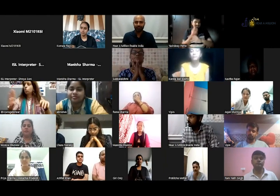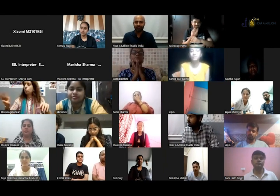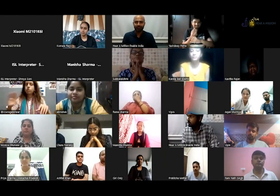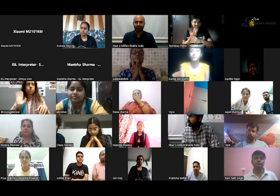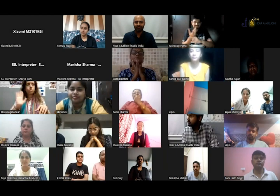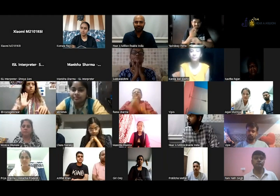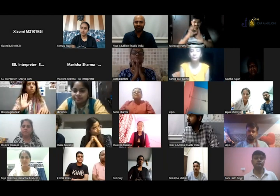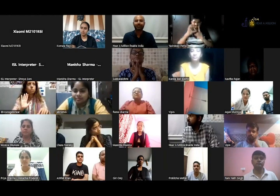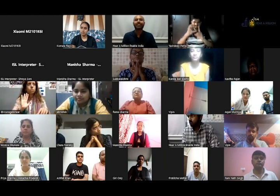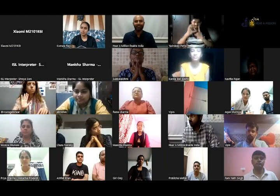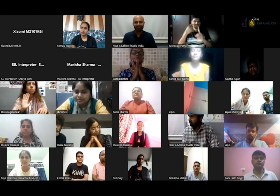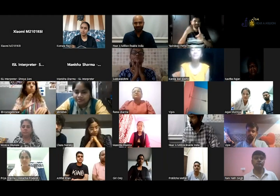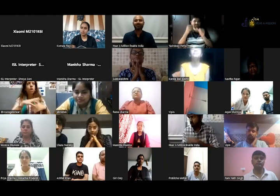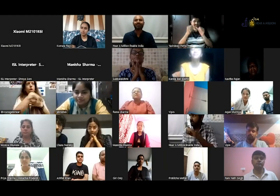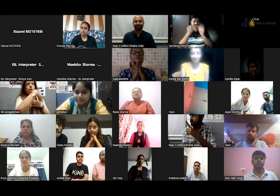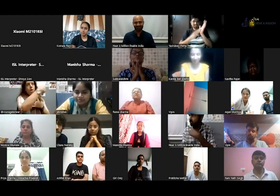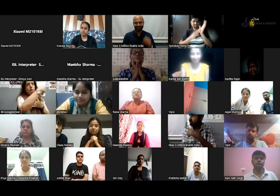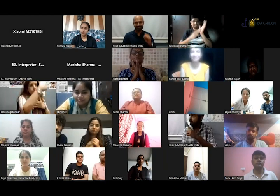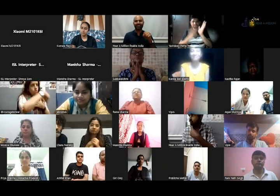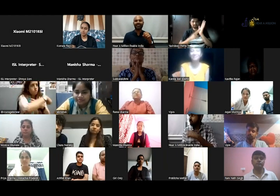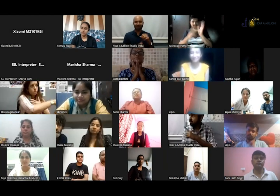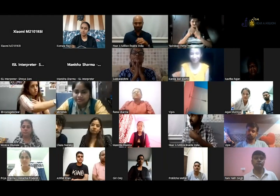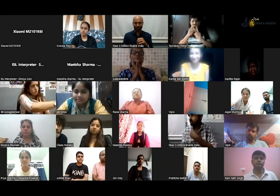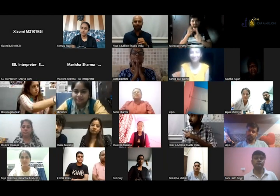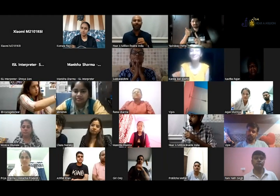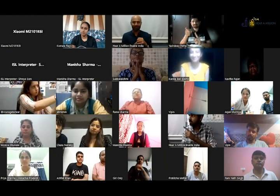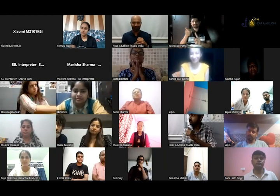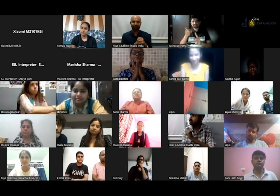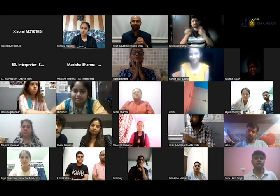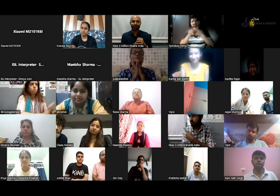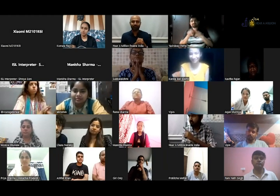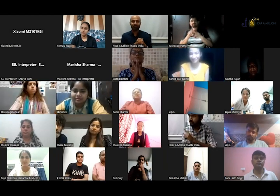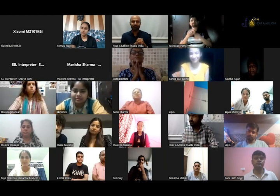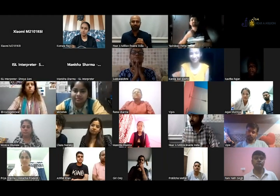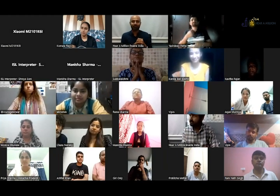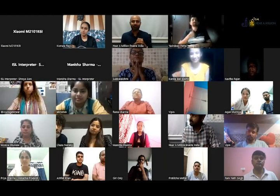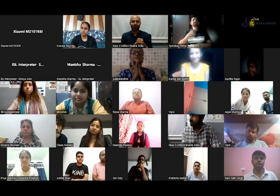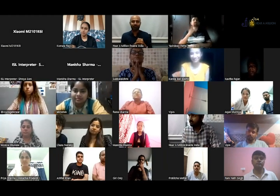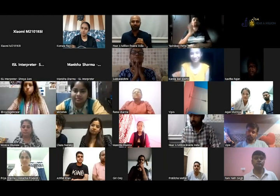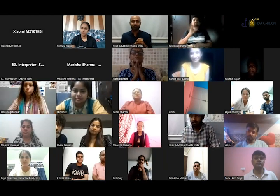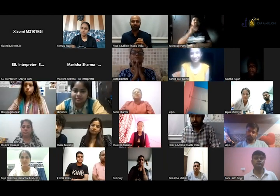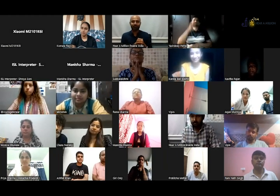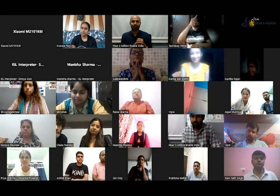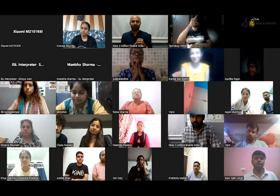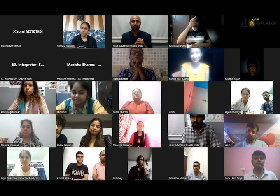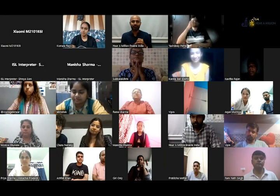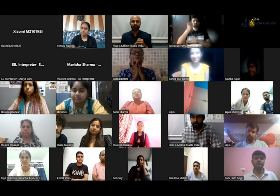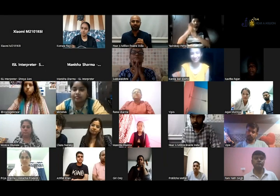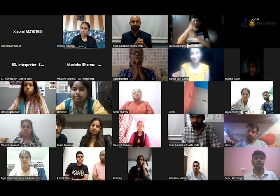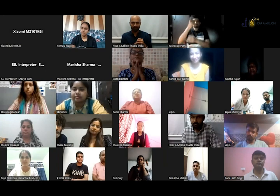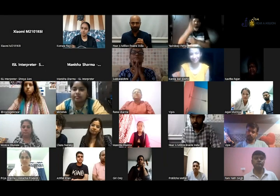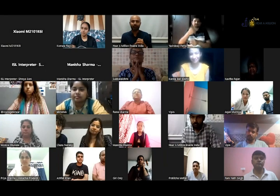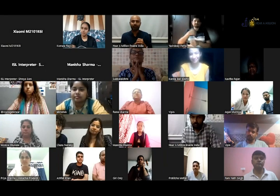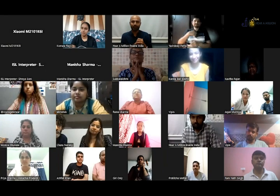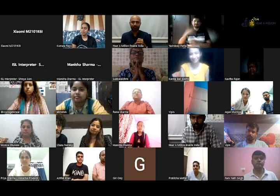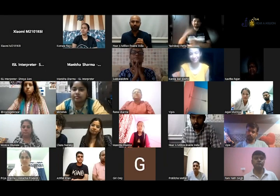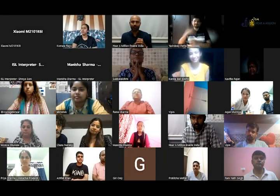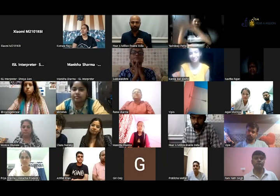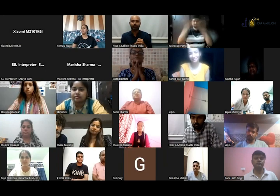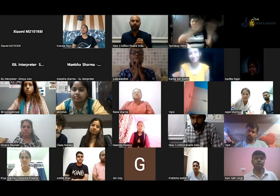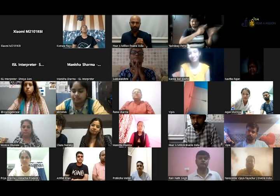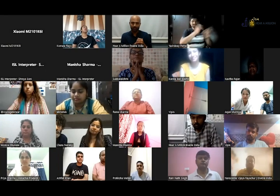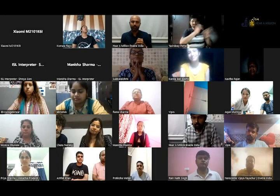Yes, Yashdeep here. That what Alim said right now, that she was like a diamond.